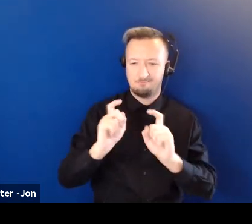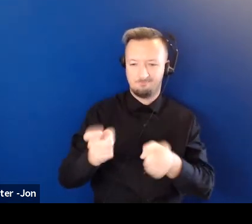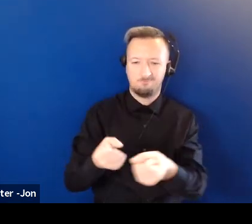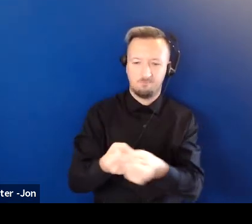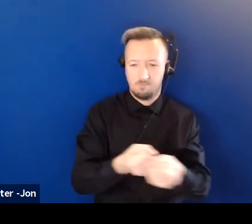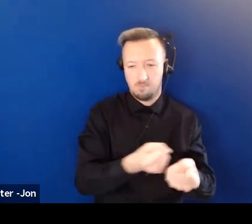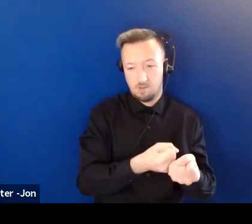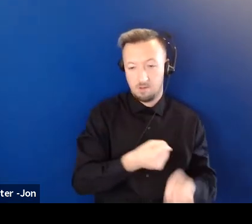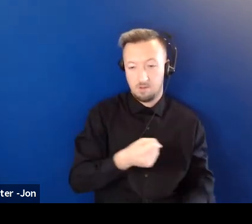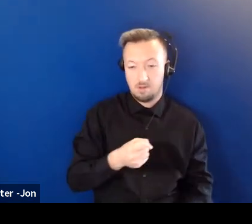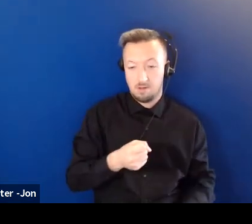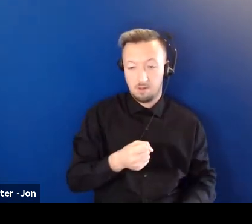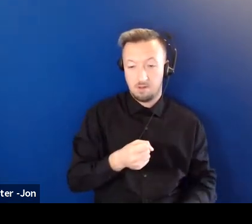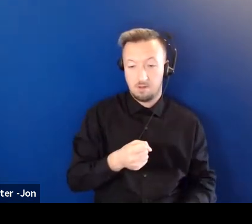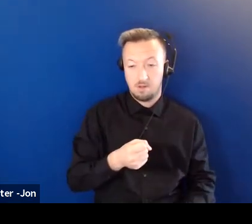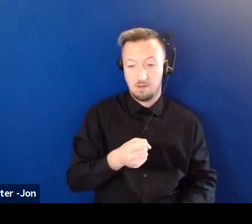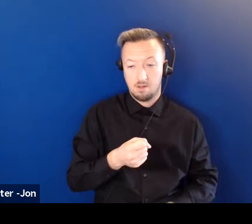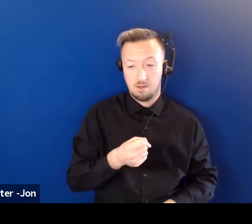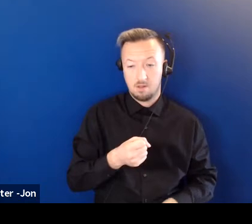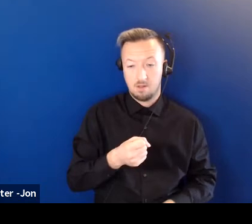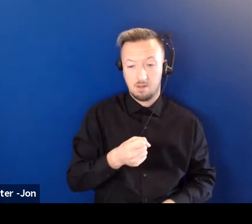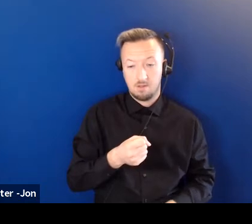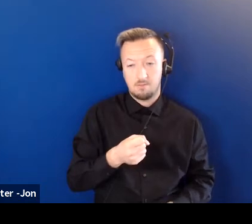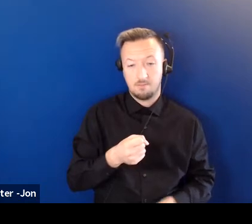Could someone go to the previous slide for me?